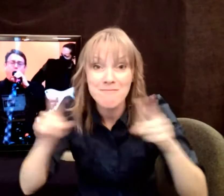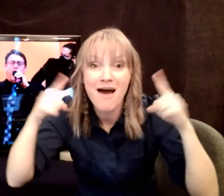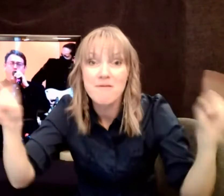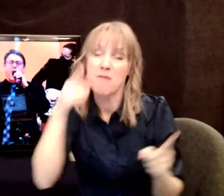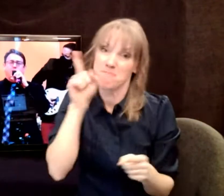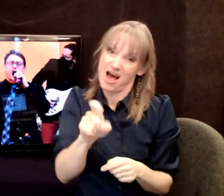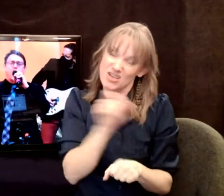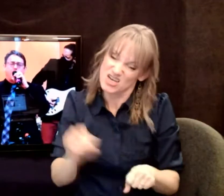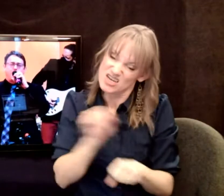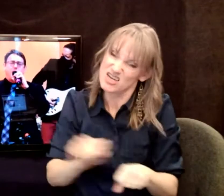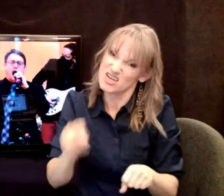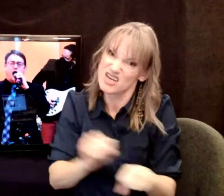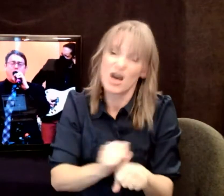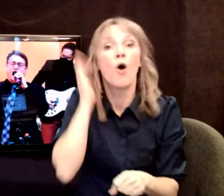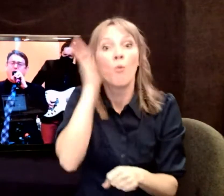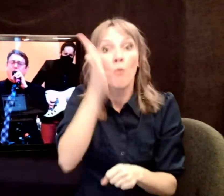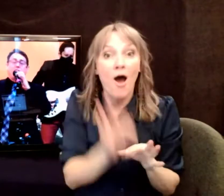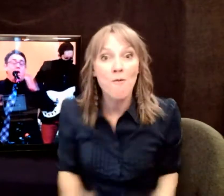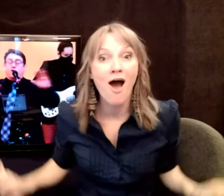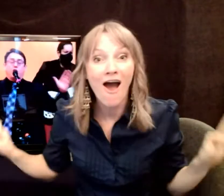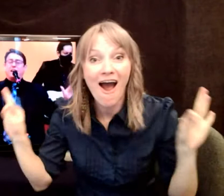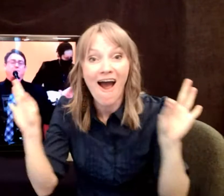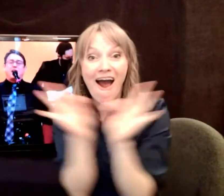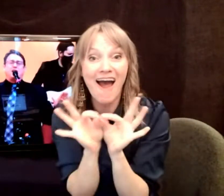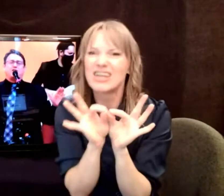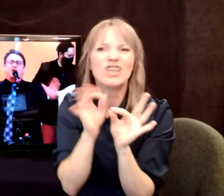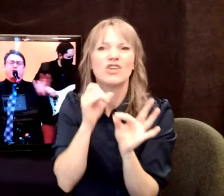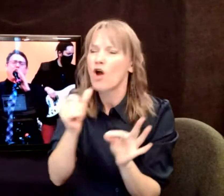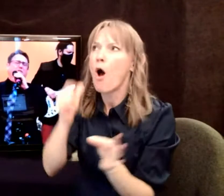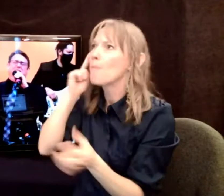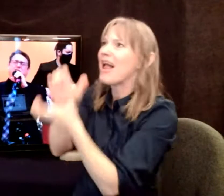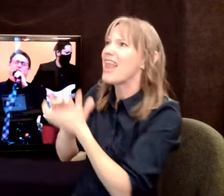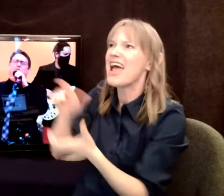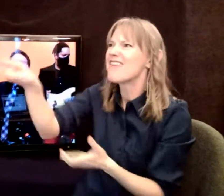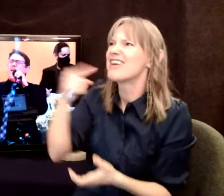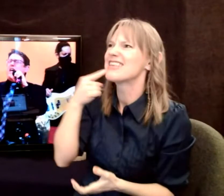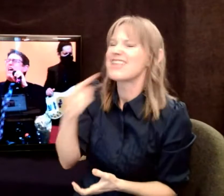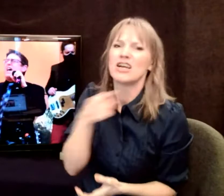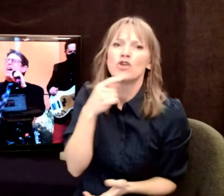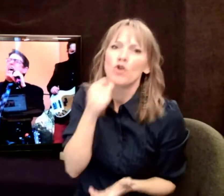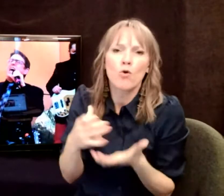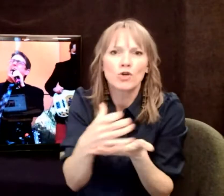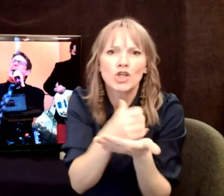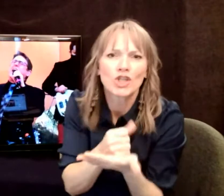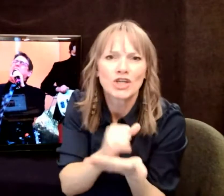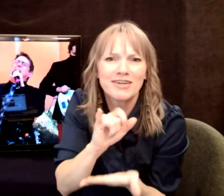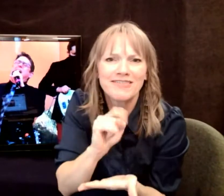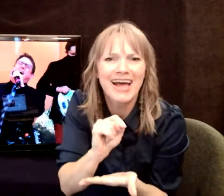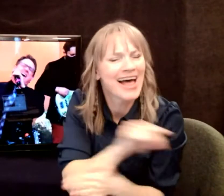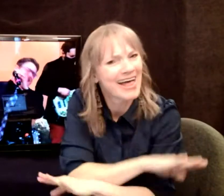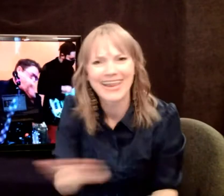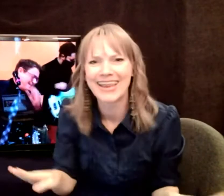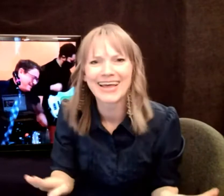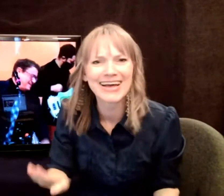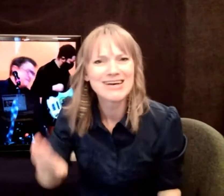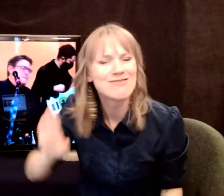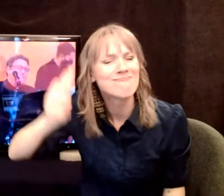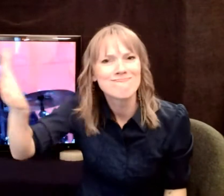have to work around strong to be worth it. Don't let them tell you that you don't deserve it.